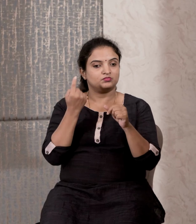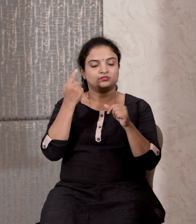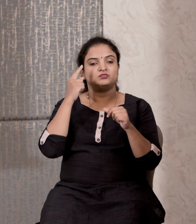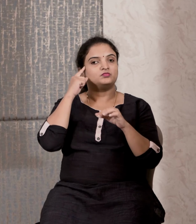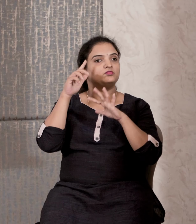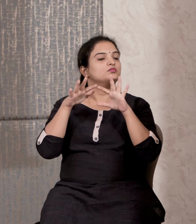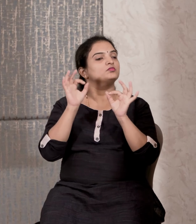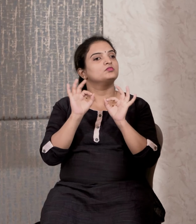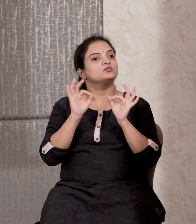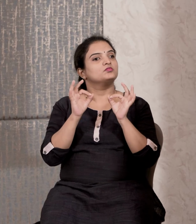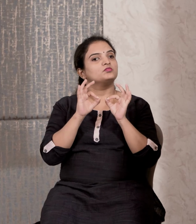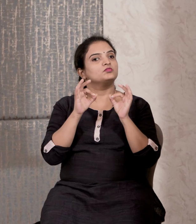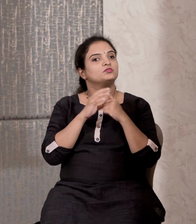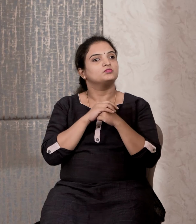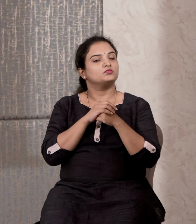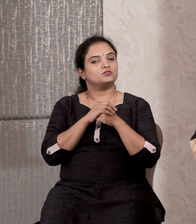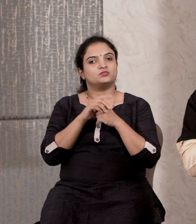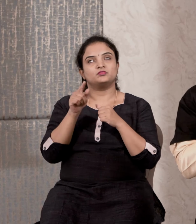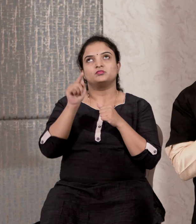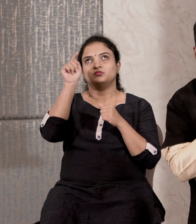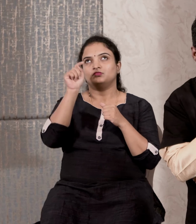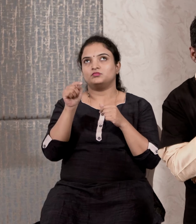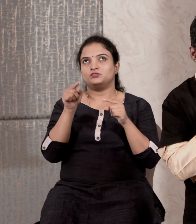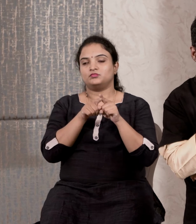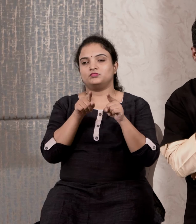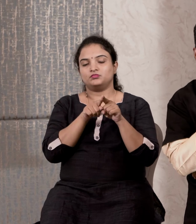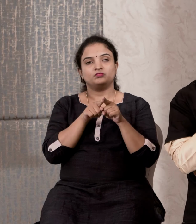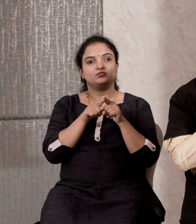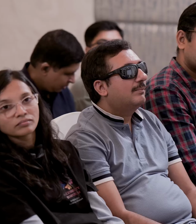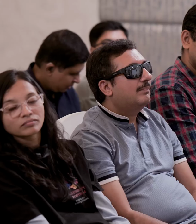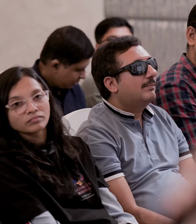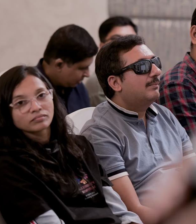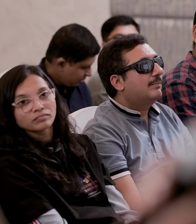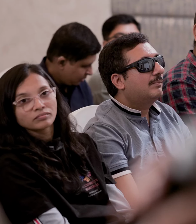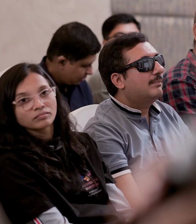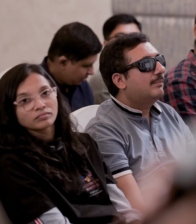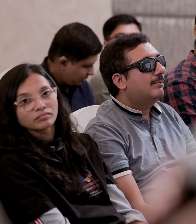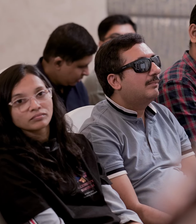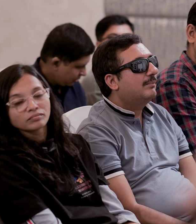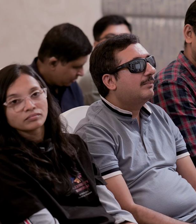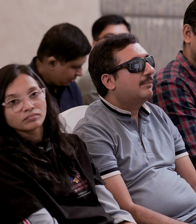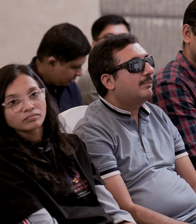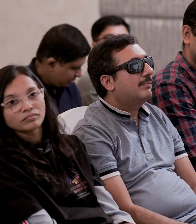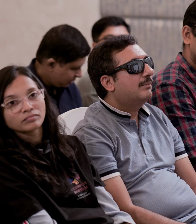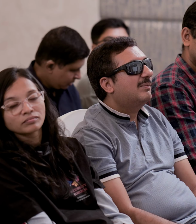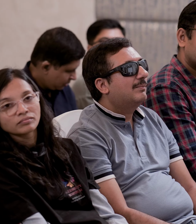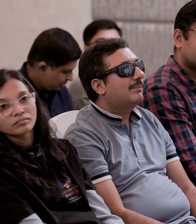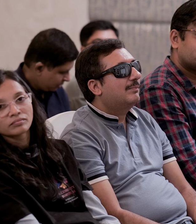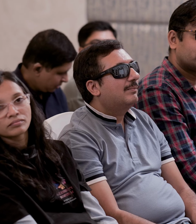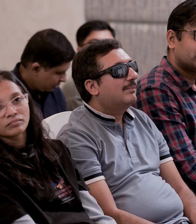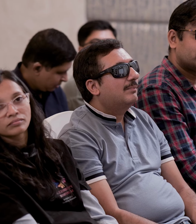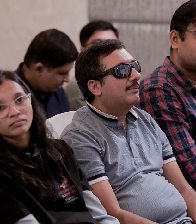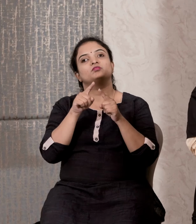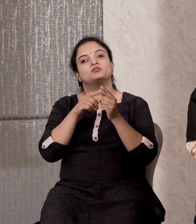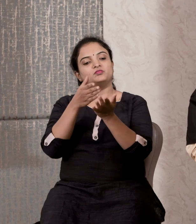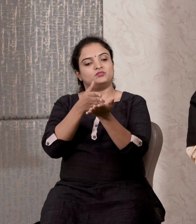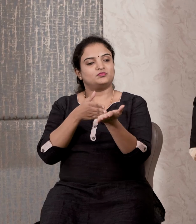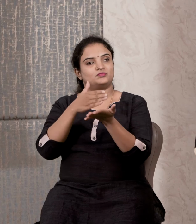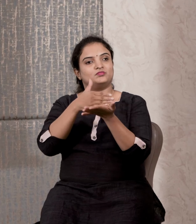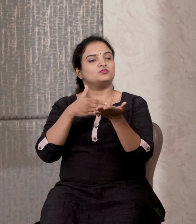liked the point that Agam has made, that accessibility is like putting the right ingredients on the cake at the right